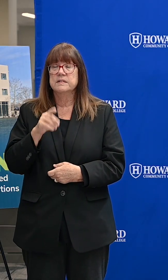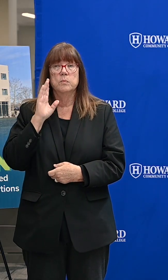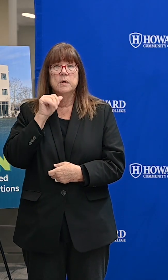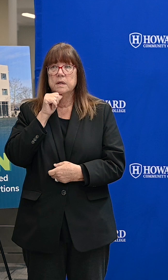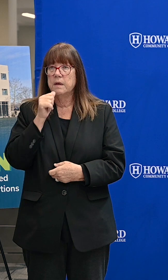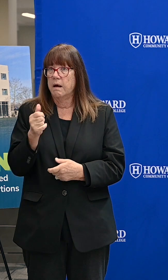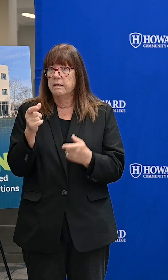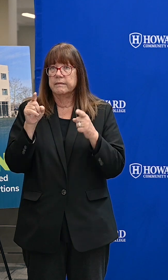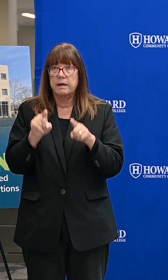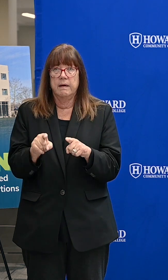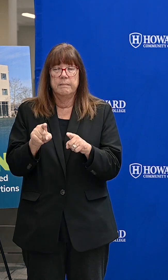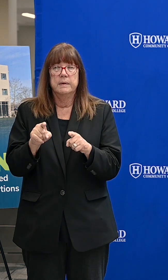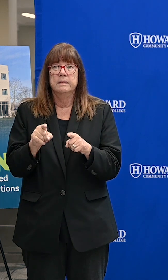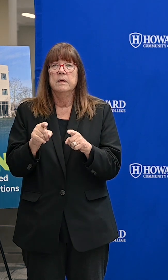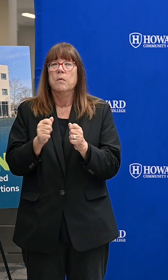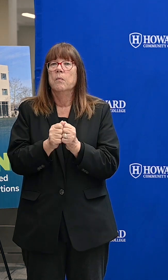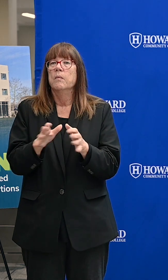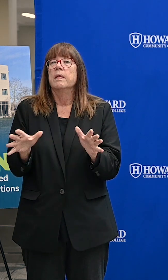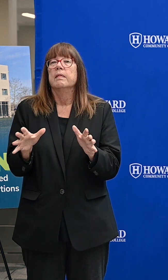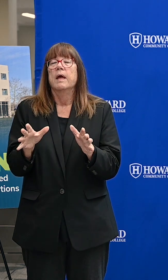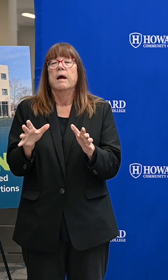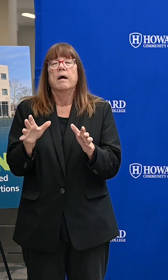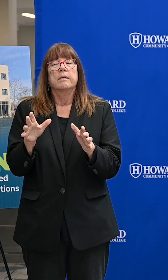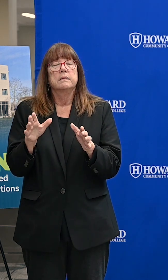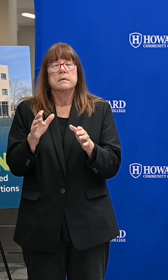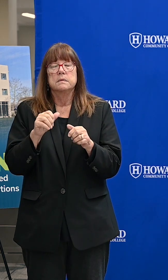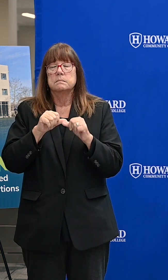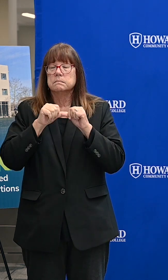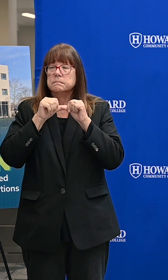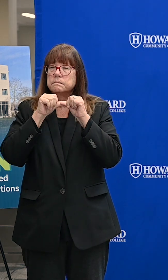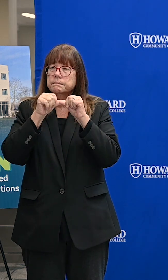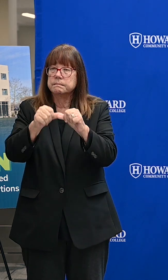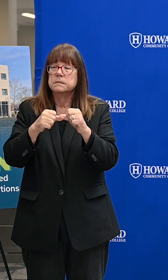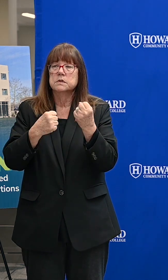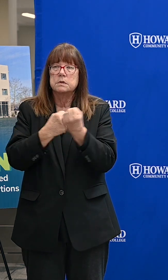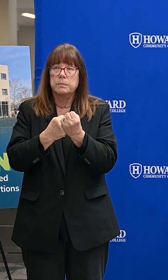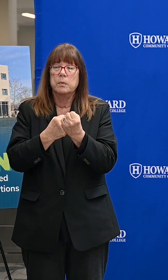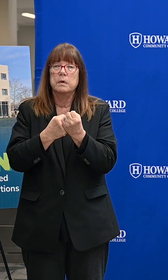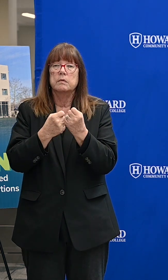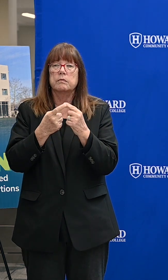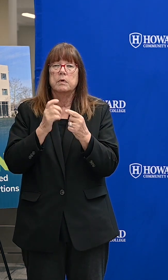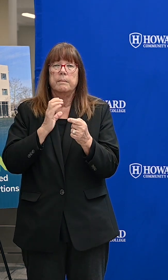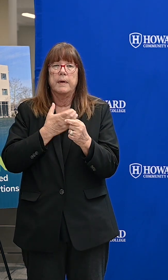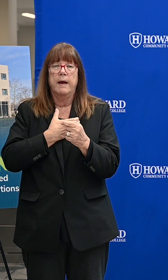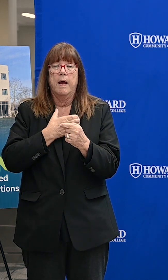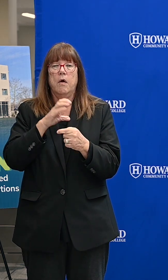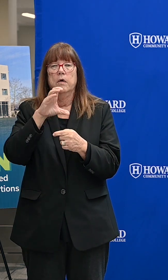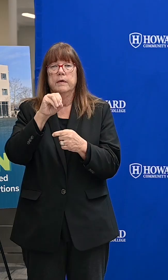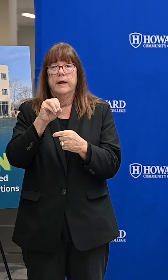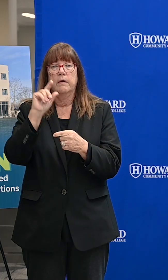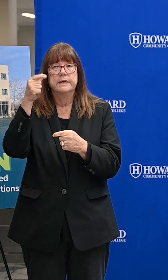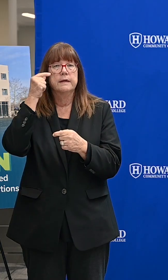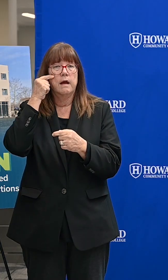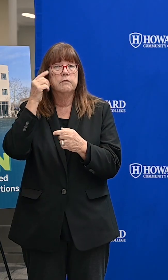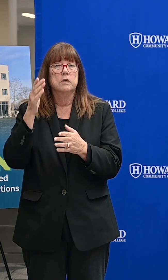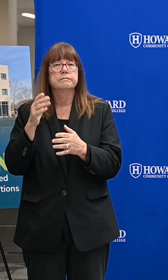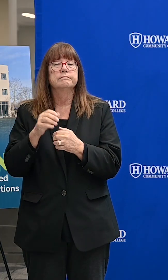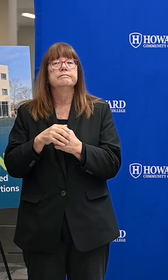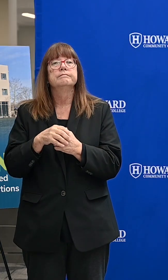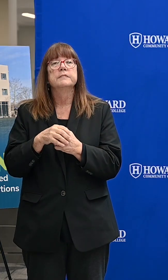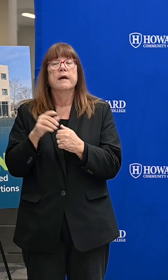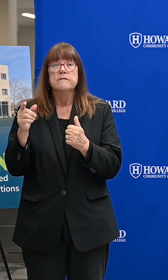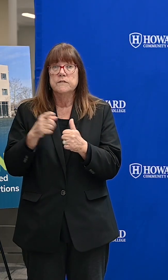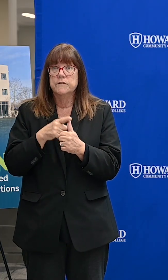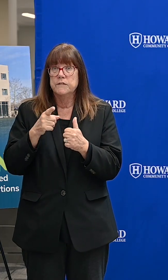have been possible without the unwavering support of our county government. First